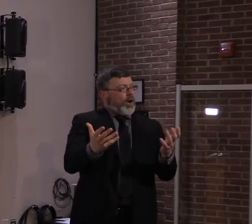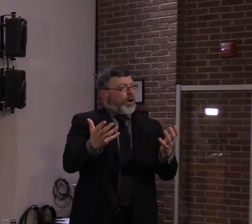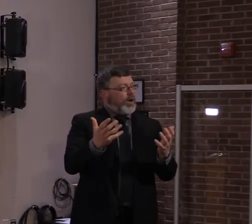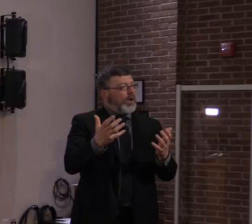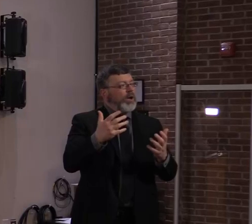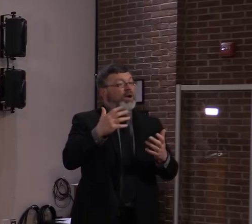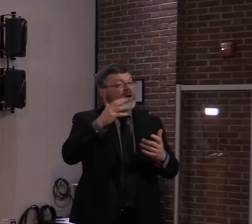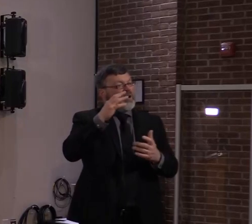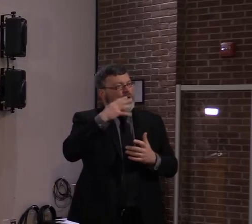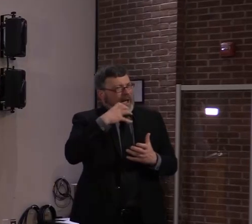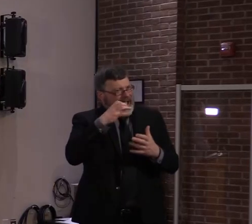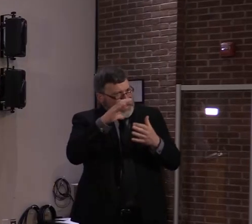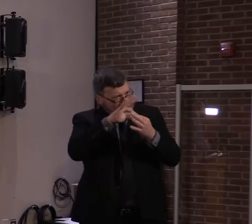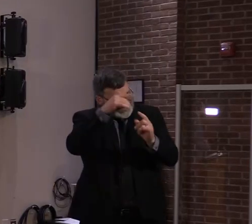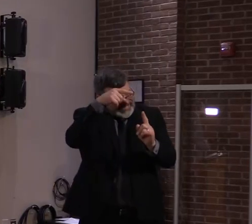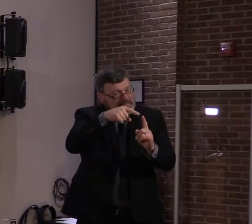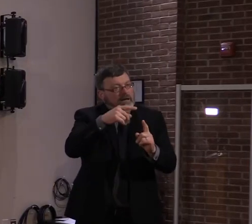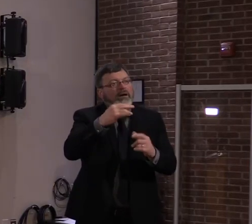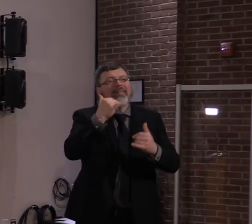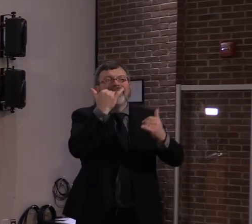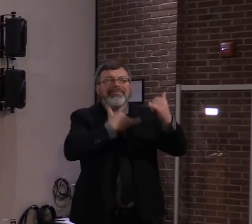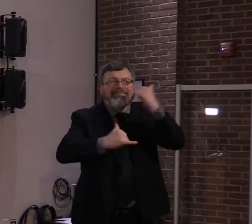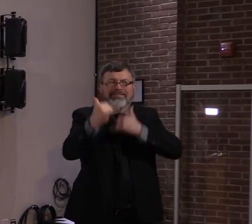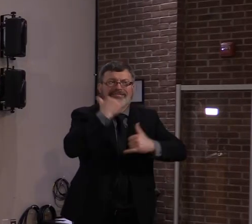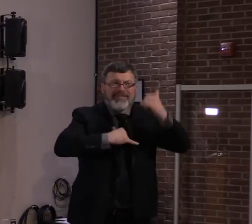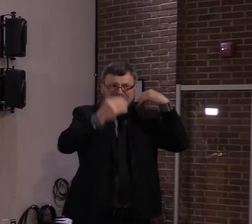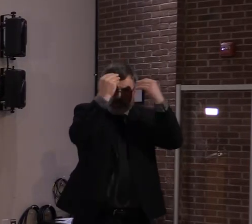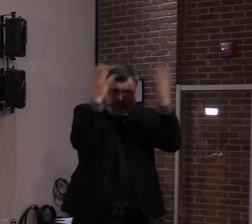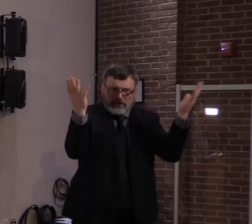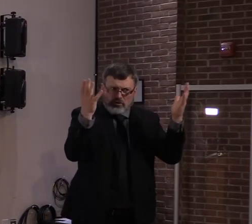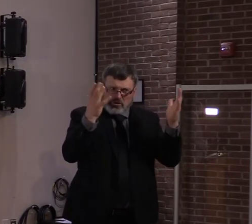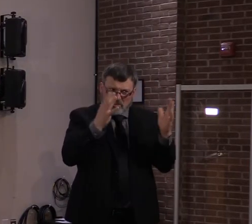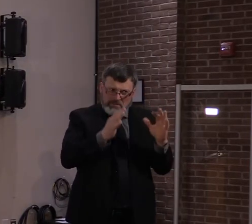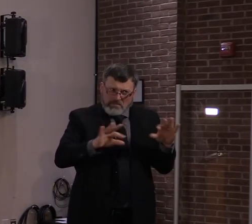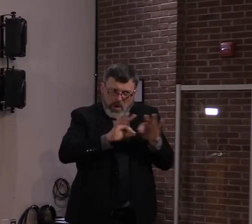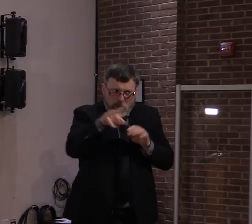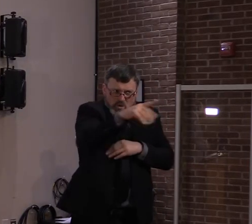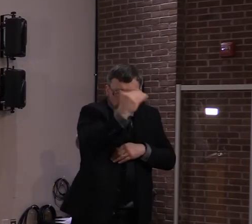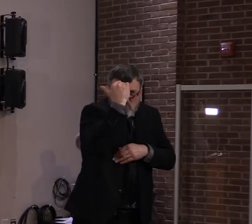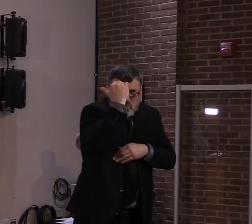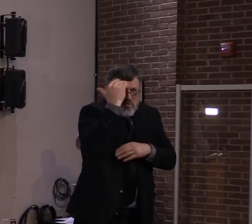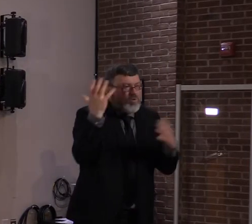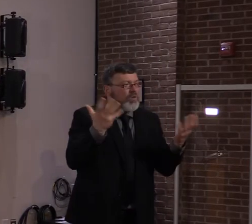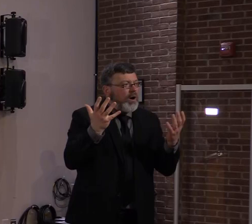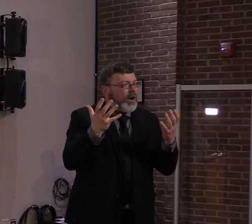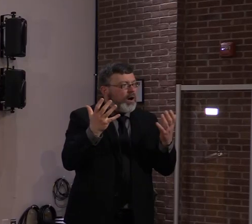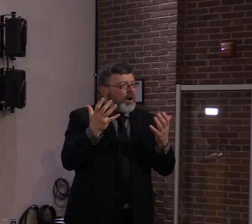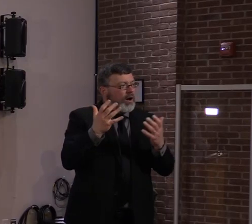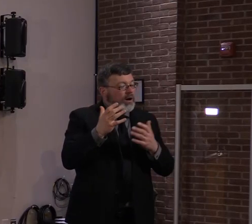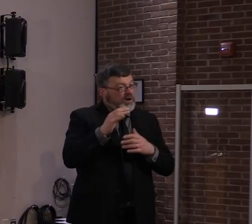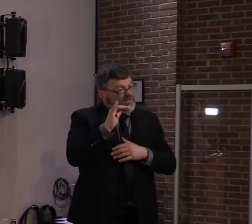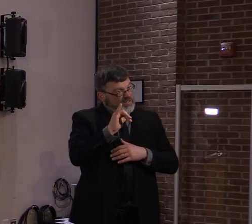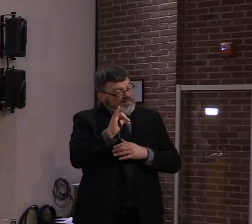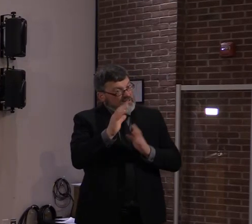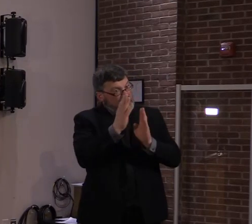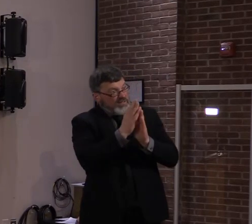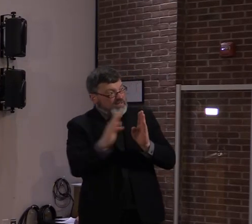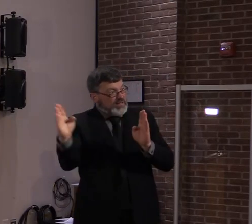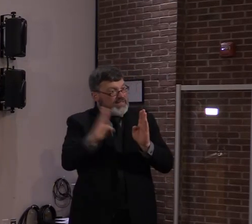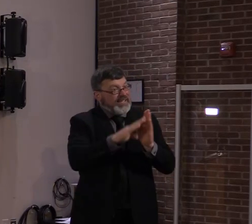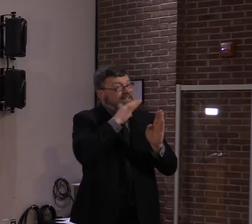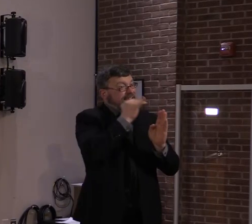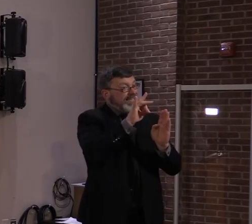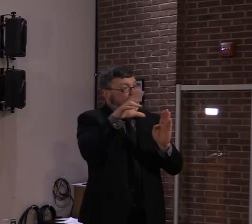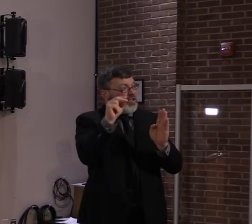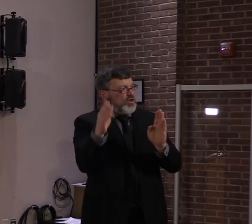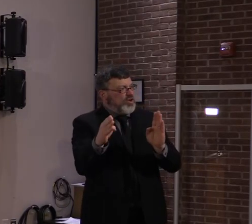along, but maybe particularly specific to this age demographic as well. So we have to be very cognizant